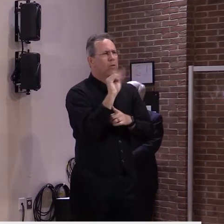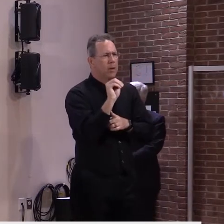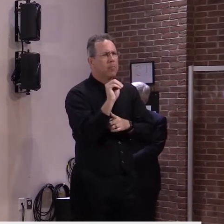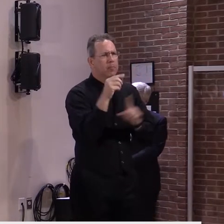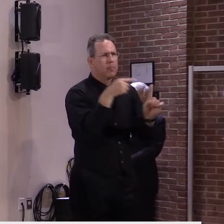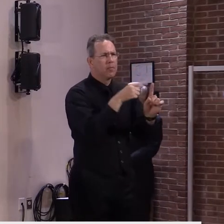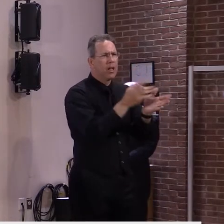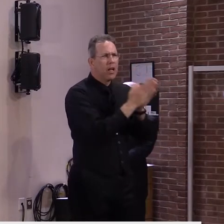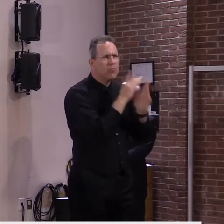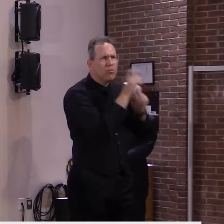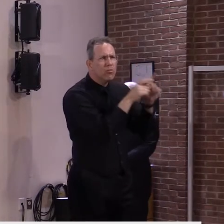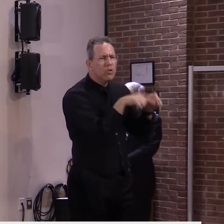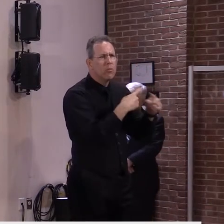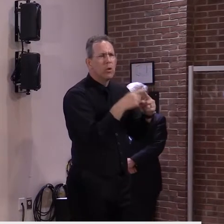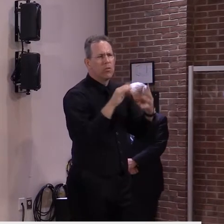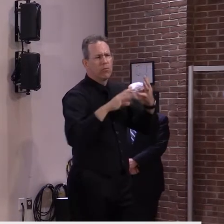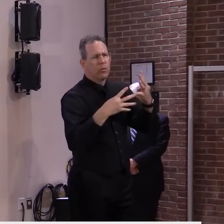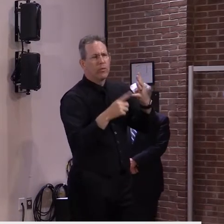they have.